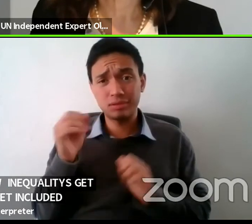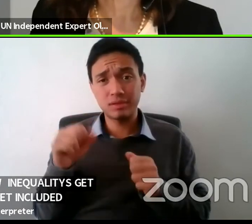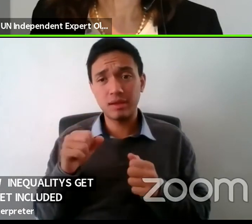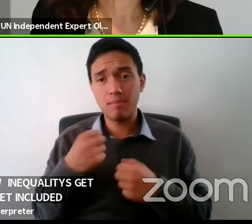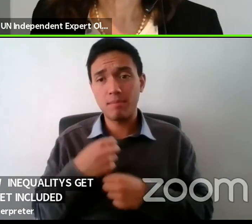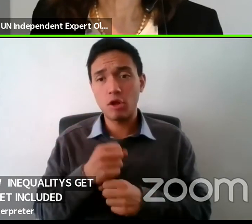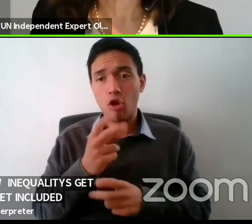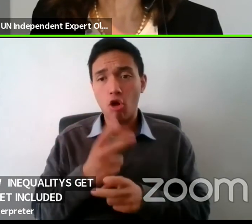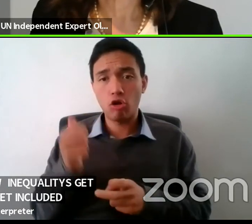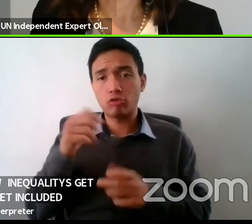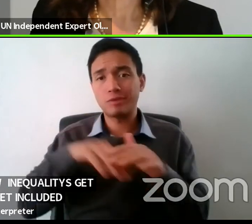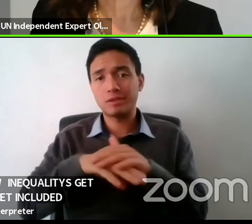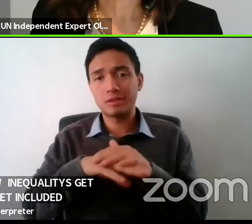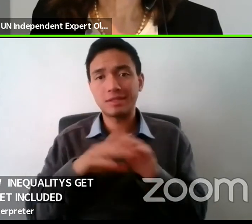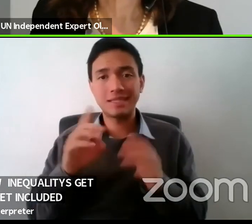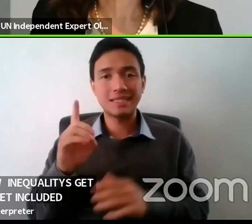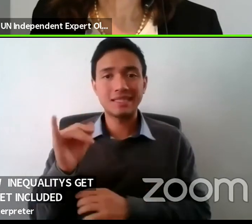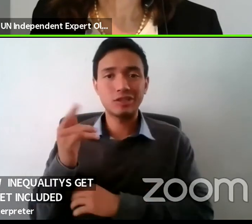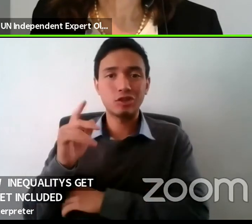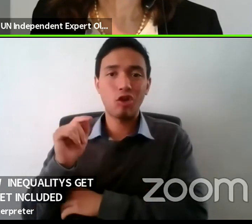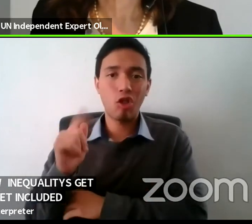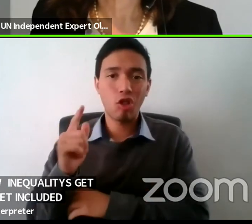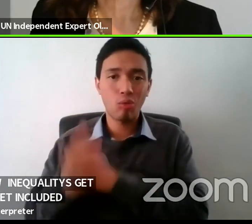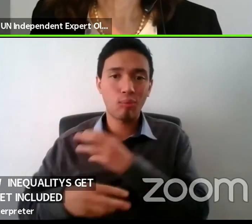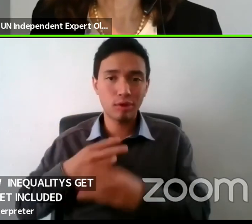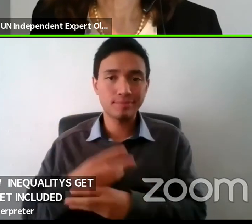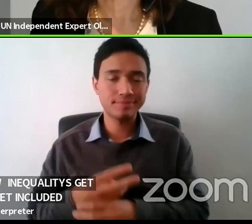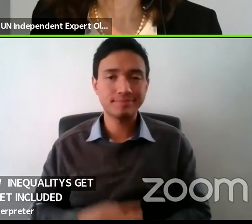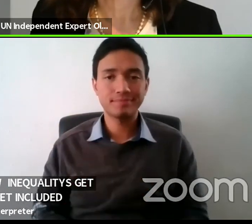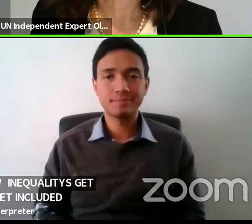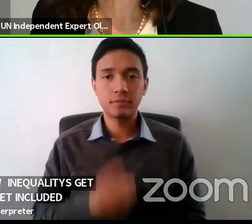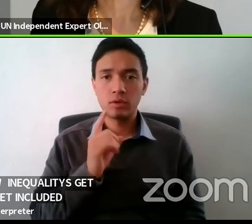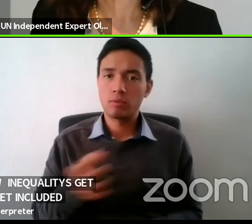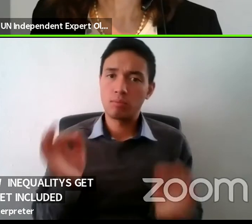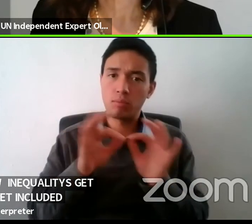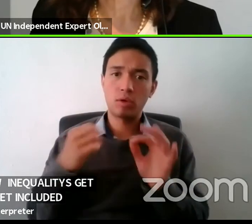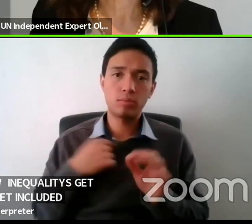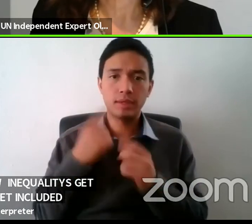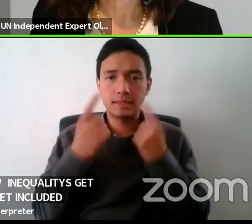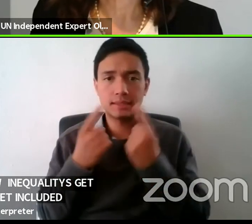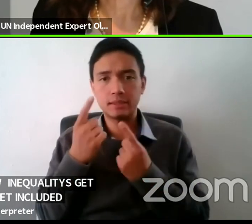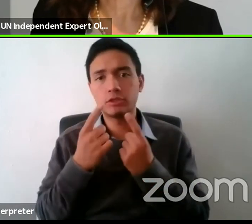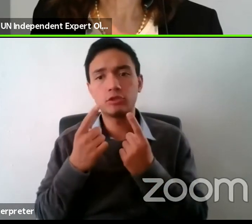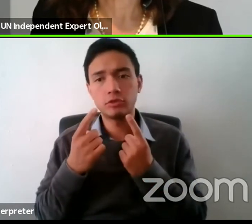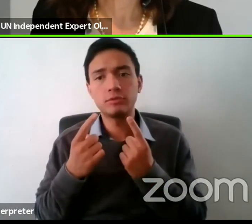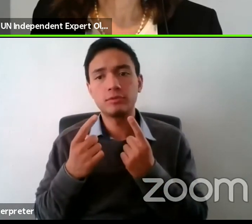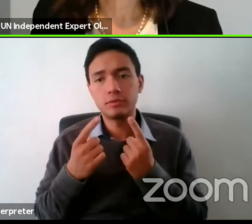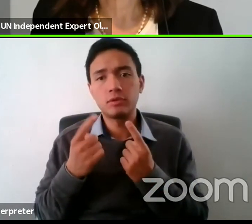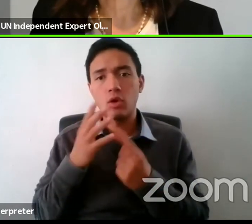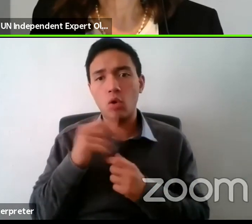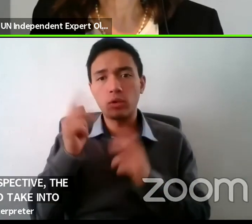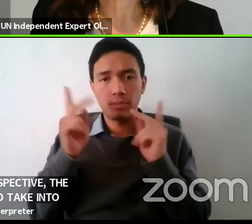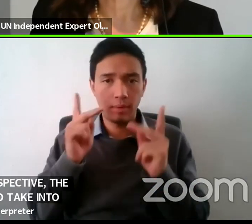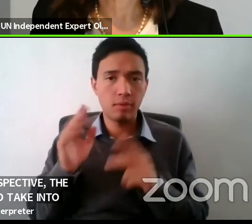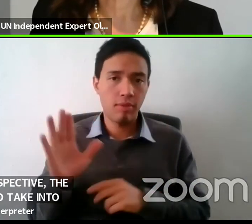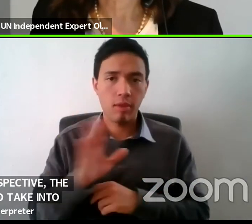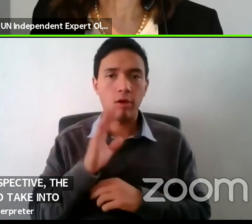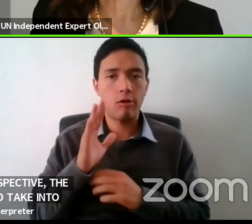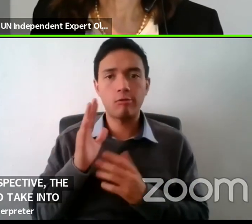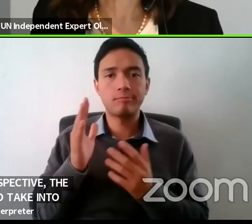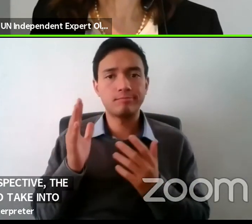perspective, the intersectionality and the diversity of older persons need to be taken into account, and we need to